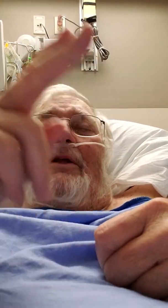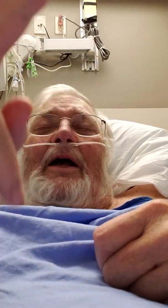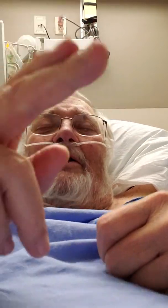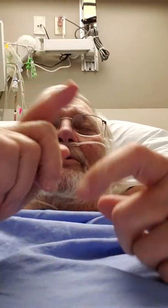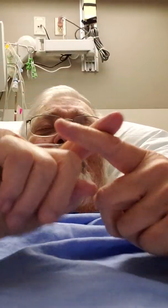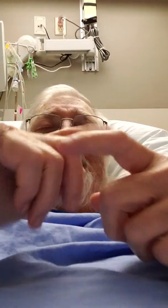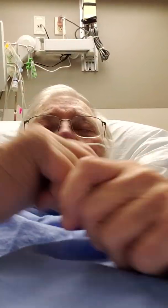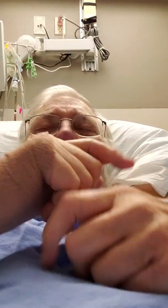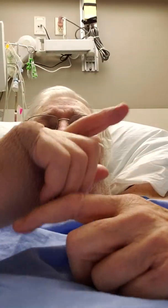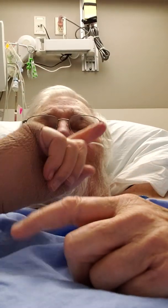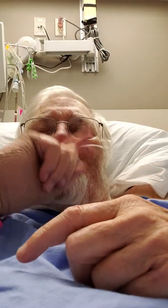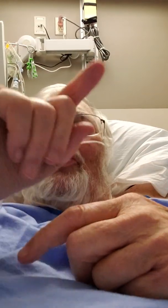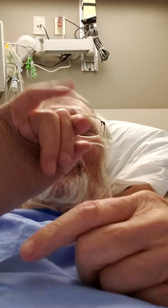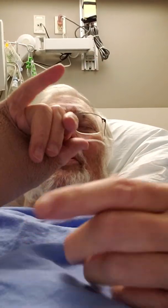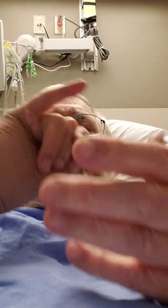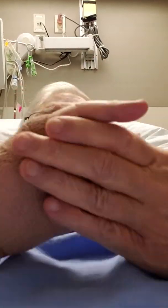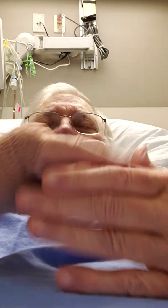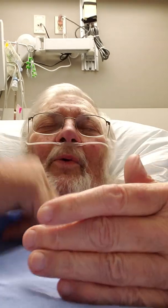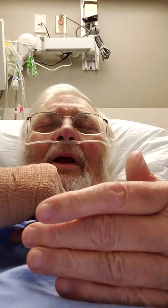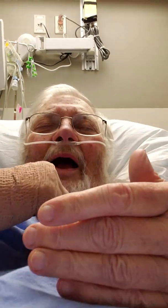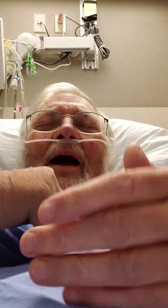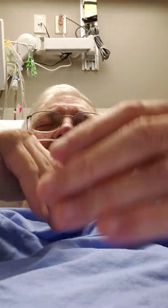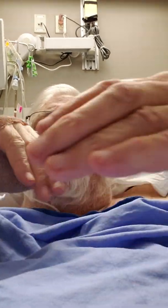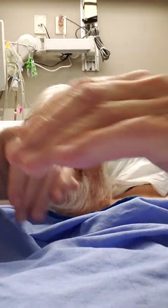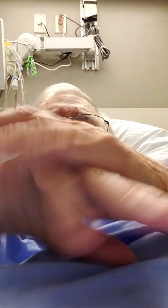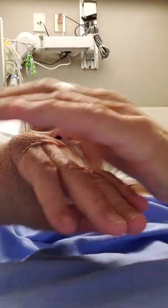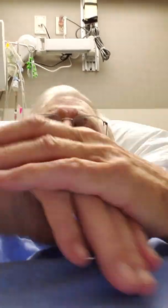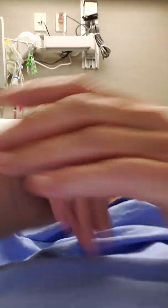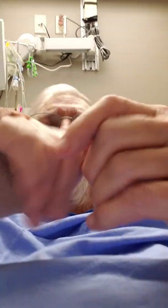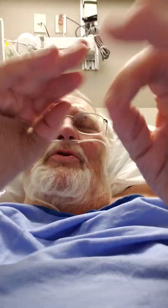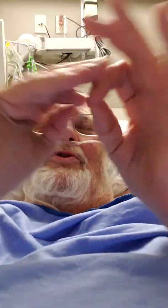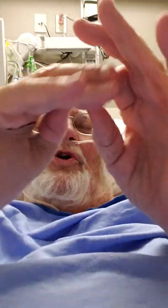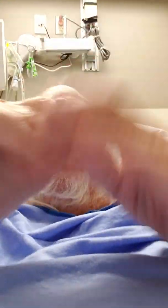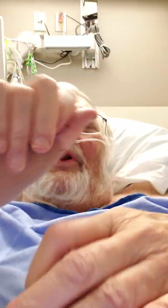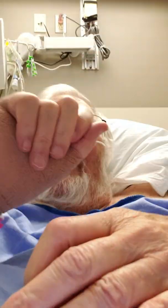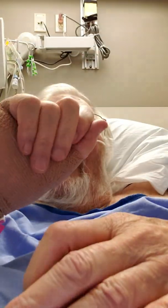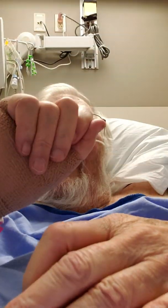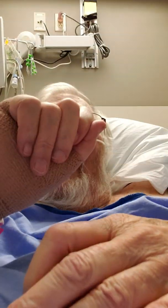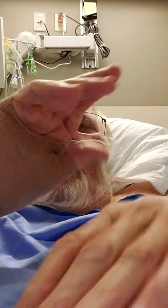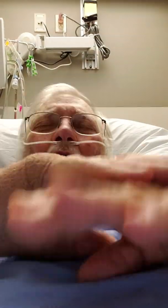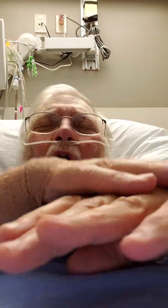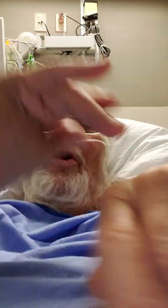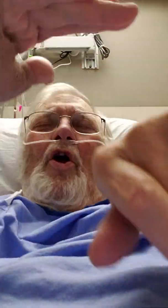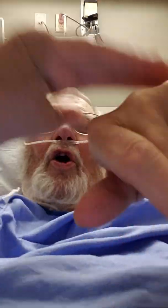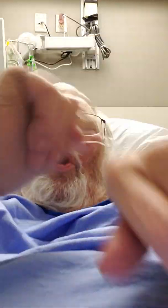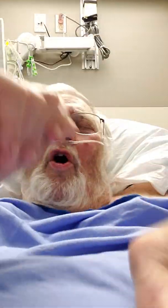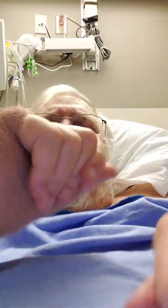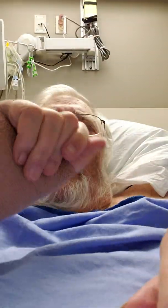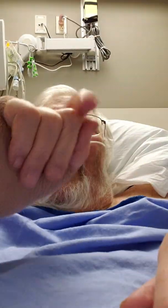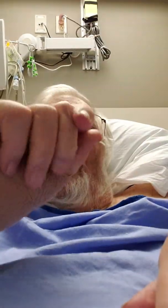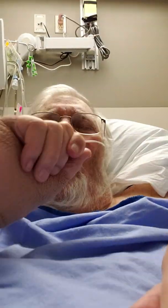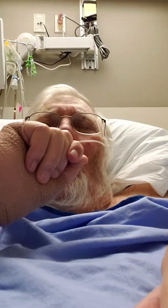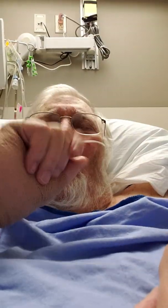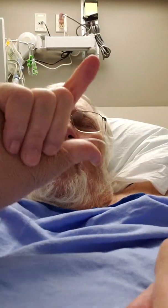ODHA to make sure that we have access to interpreter on call at